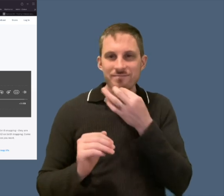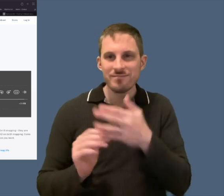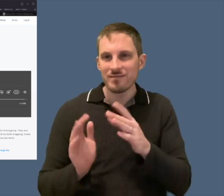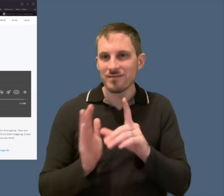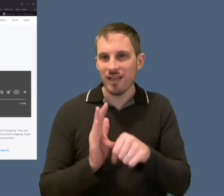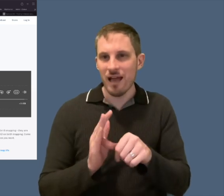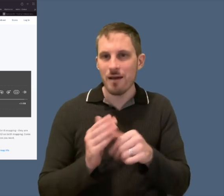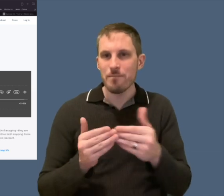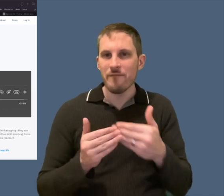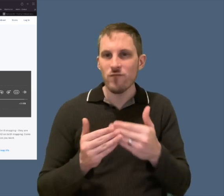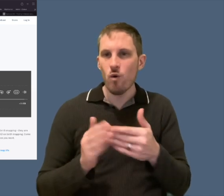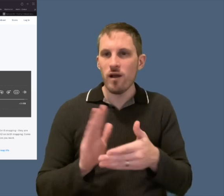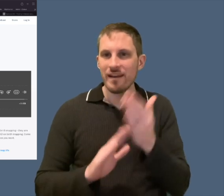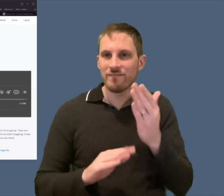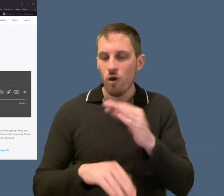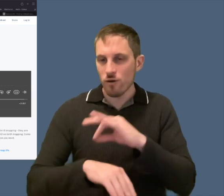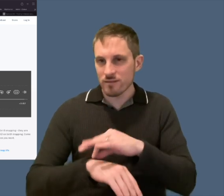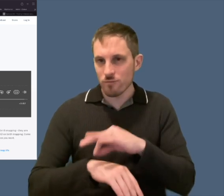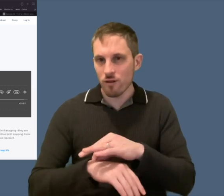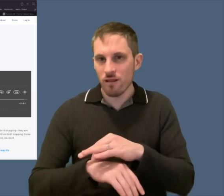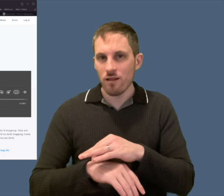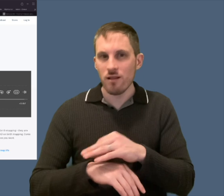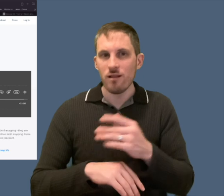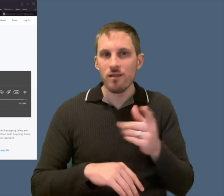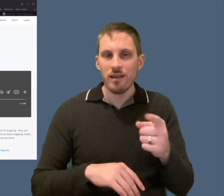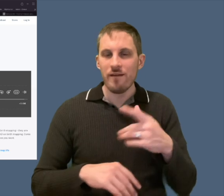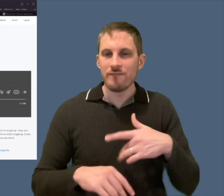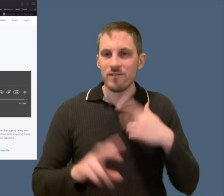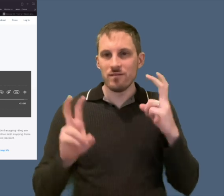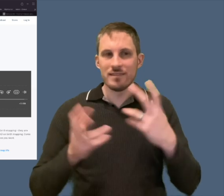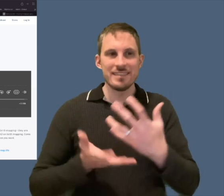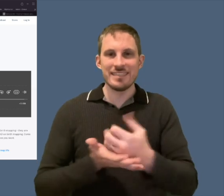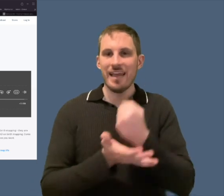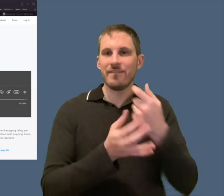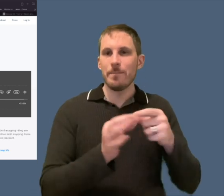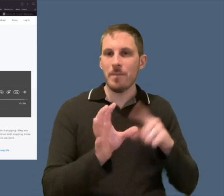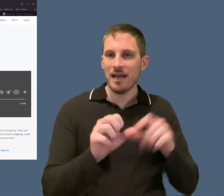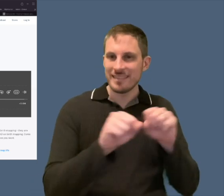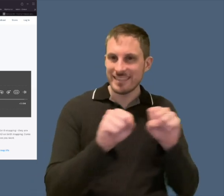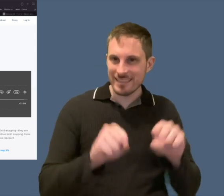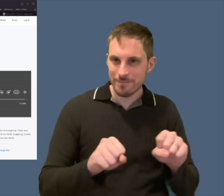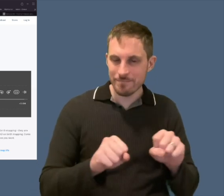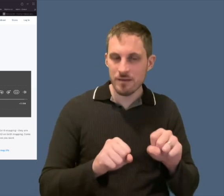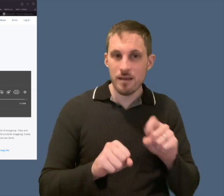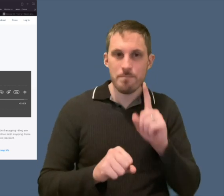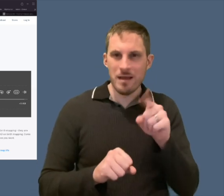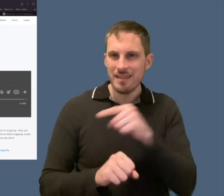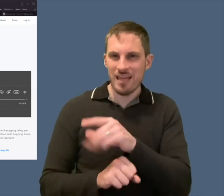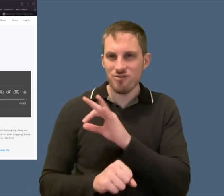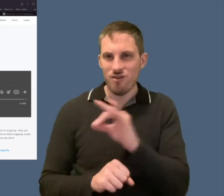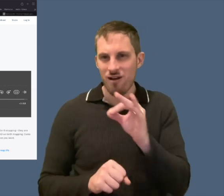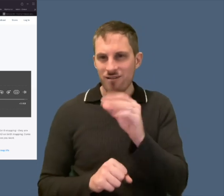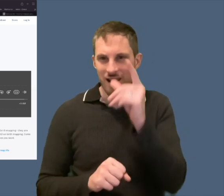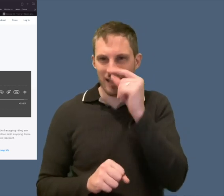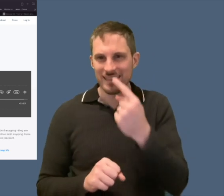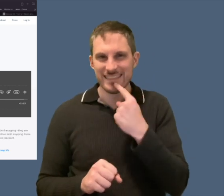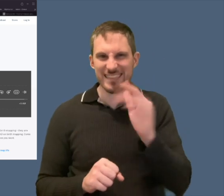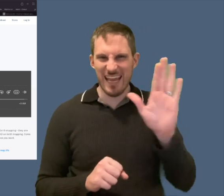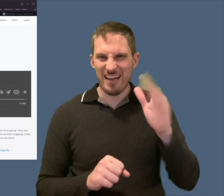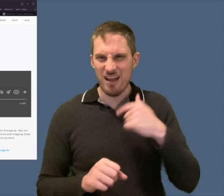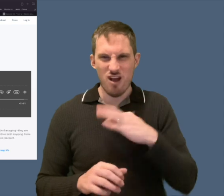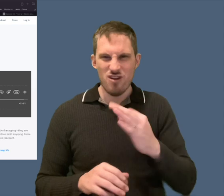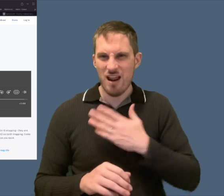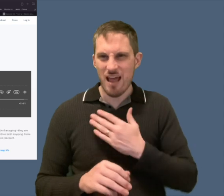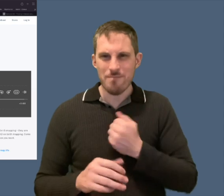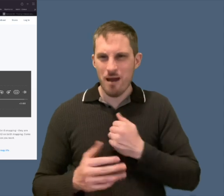leave the hospital where women feel saved by the system. They're not very likely to say, I did not like my